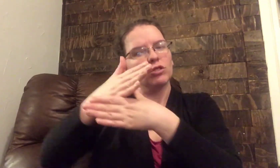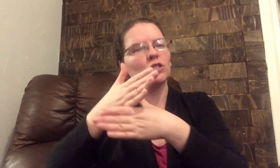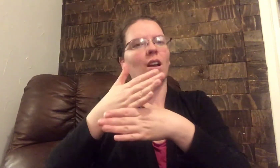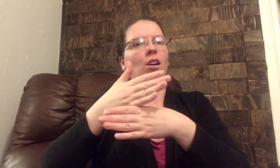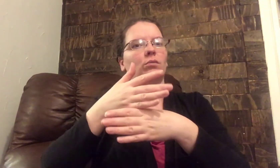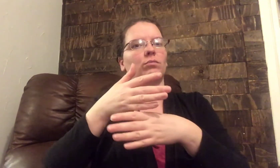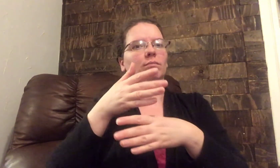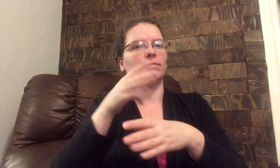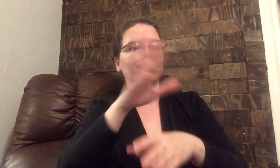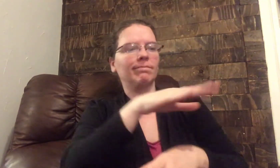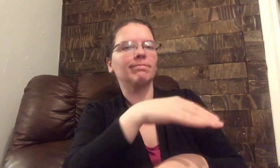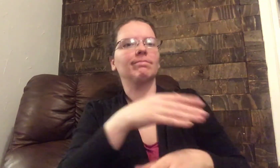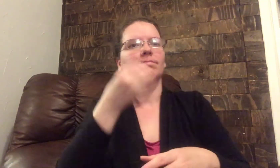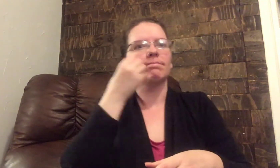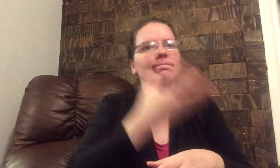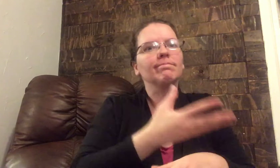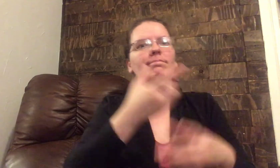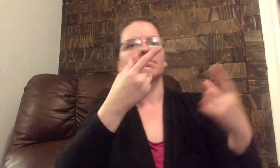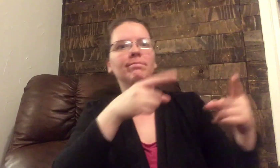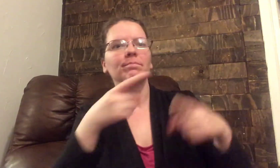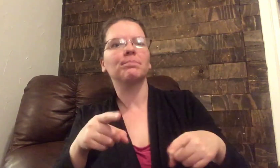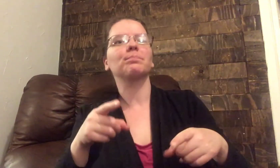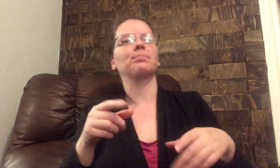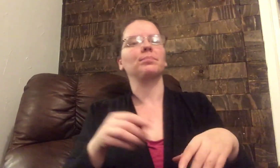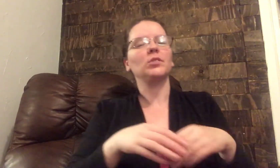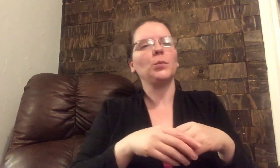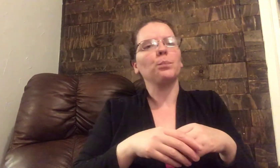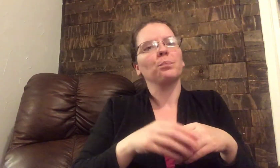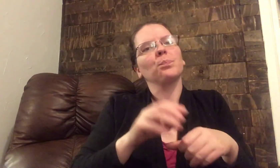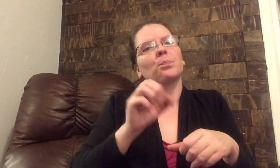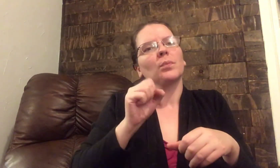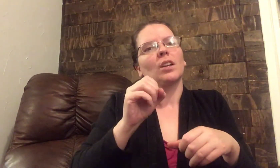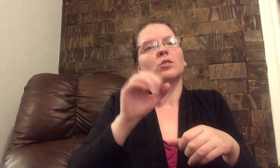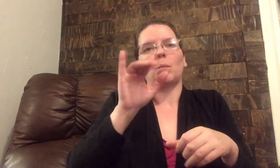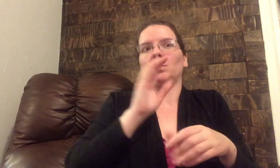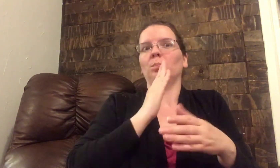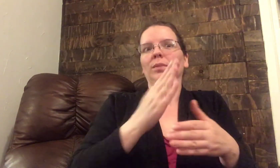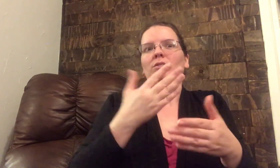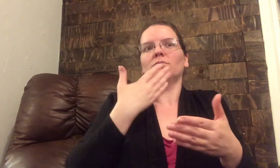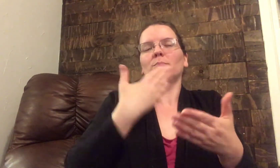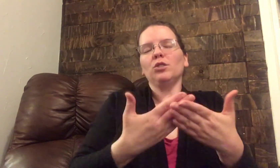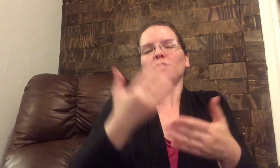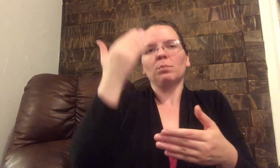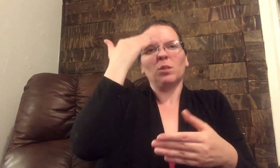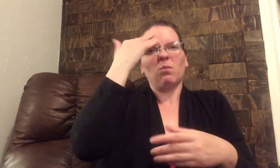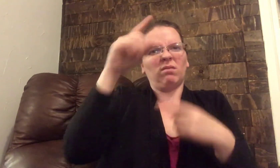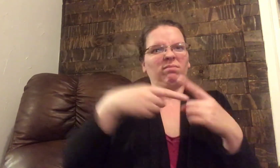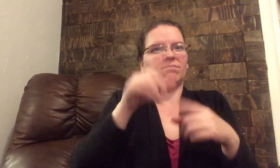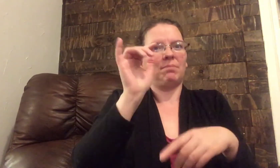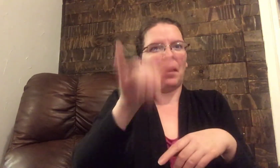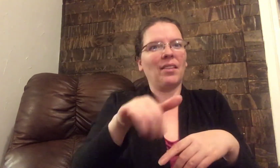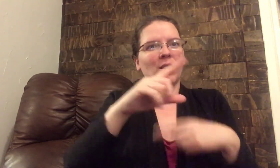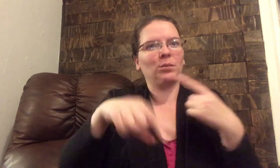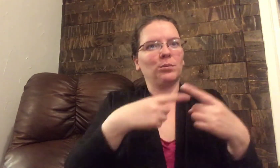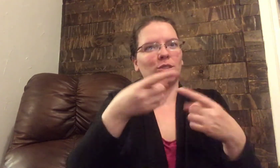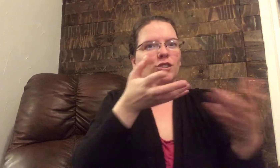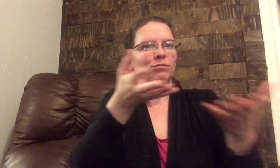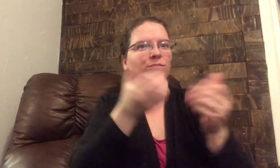So we use that information sharing with each other to let each other know what's going on. So it's really good to know about that